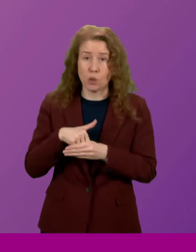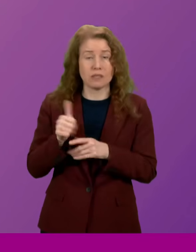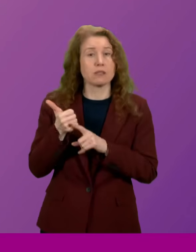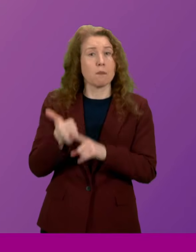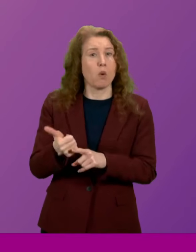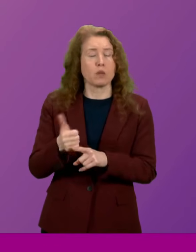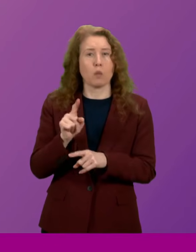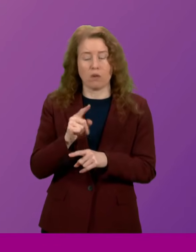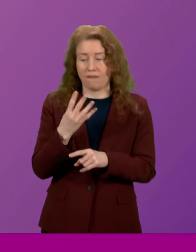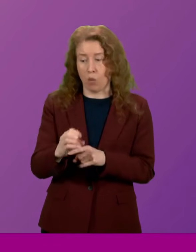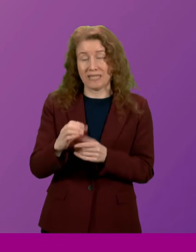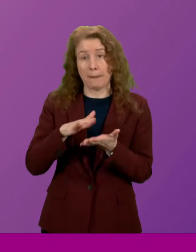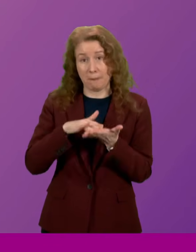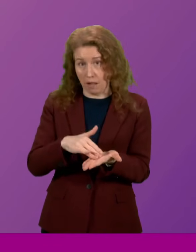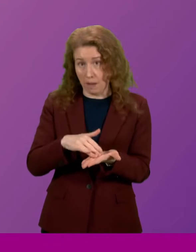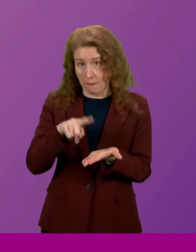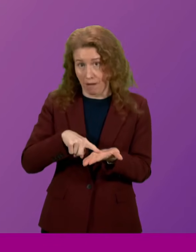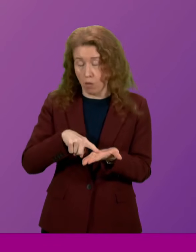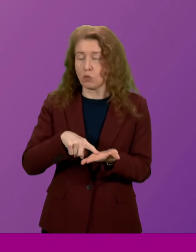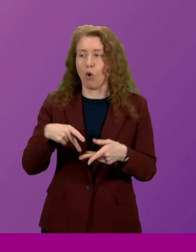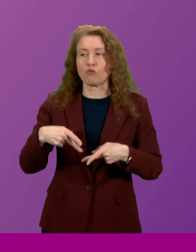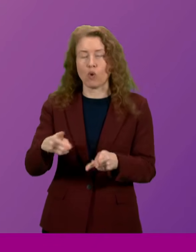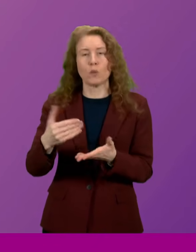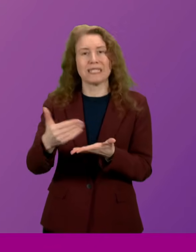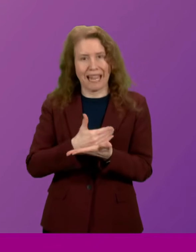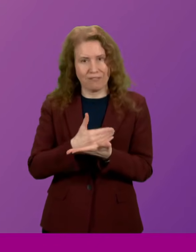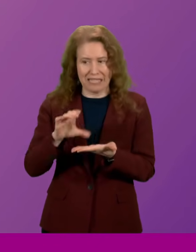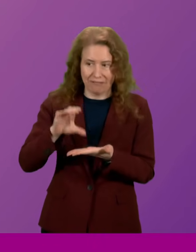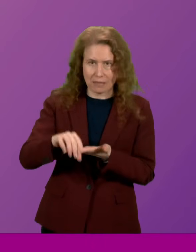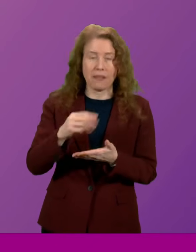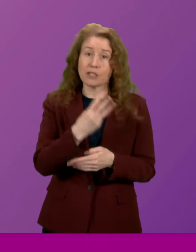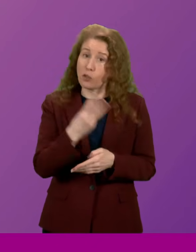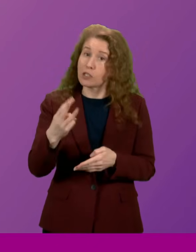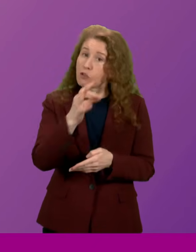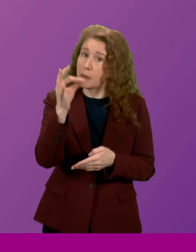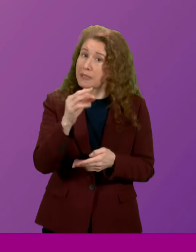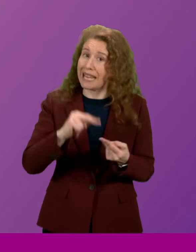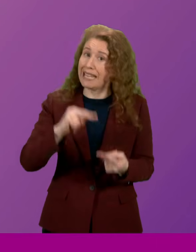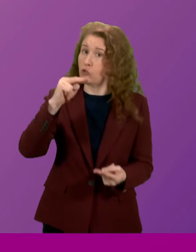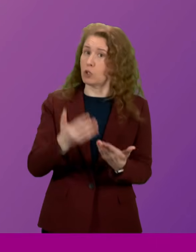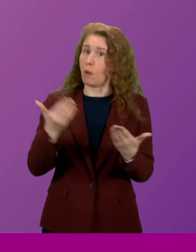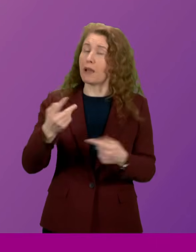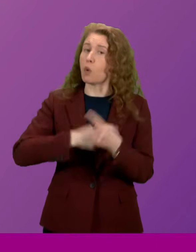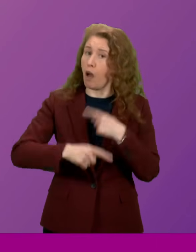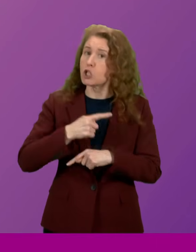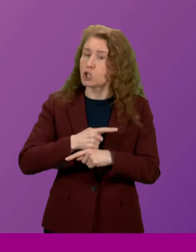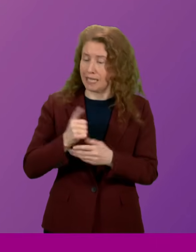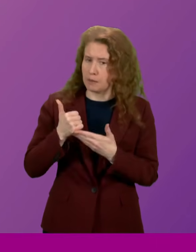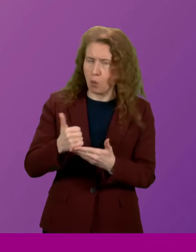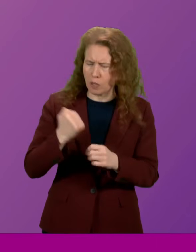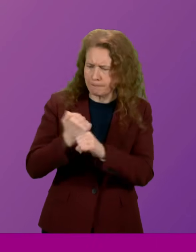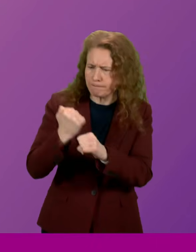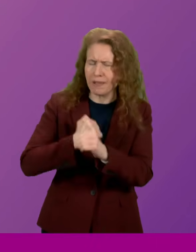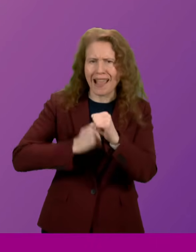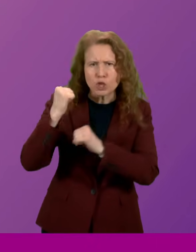of £48 million of road safety investment this year, a 33% increase on last year, supporting engineering